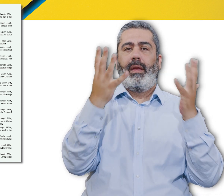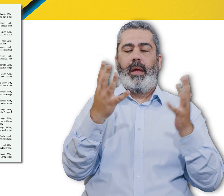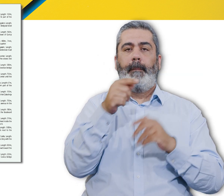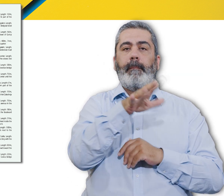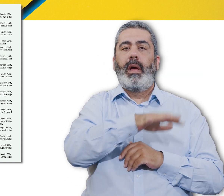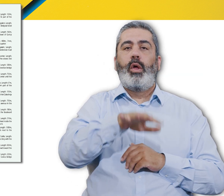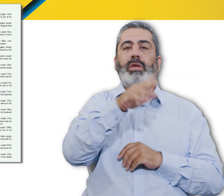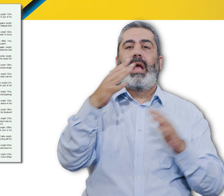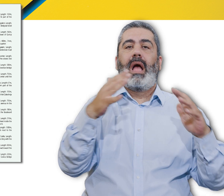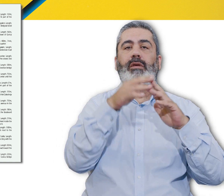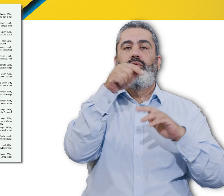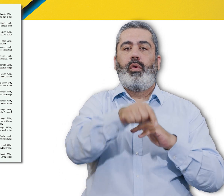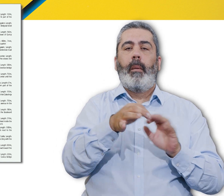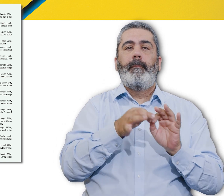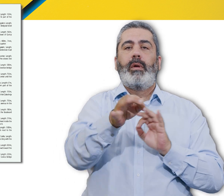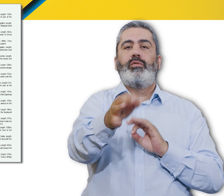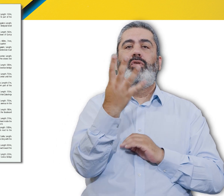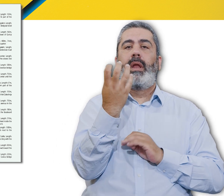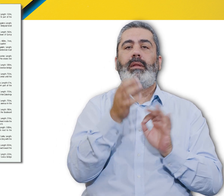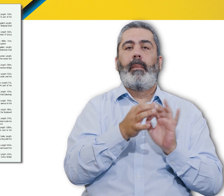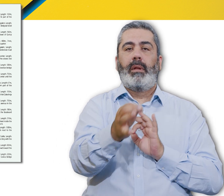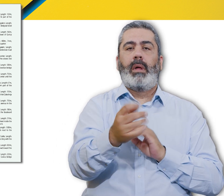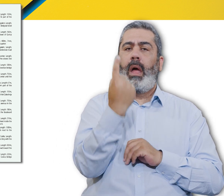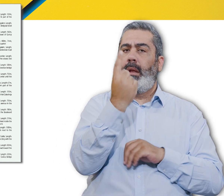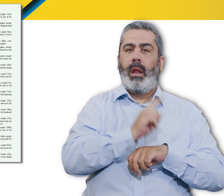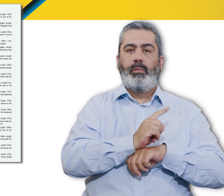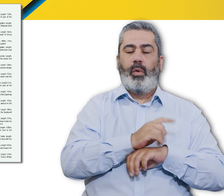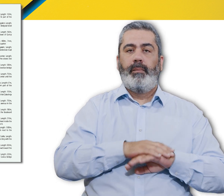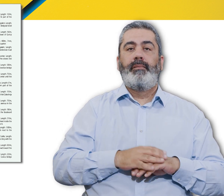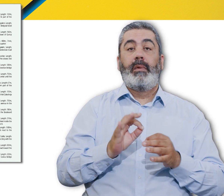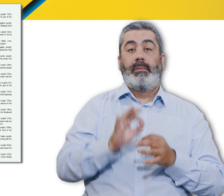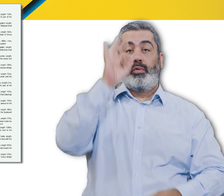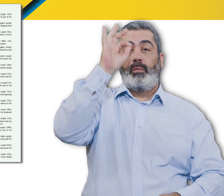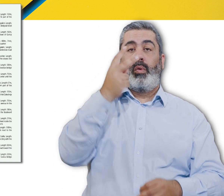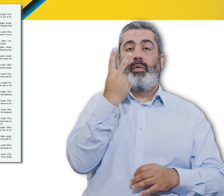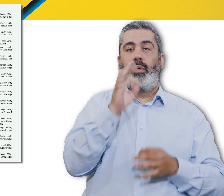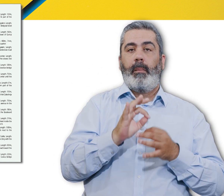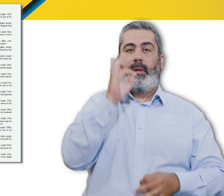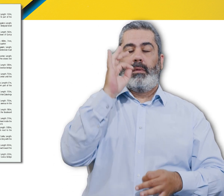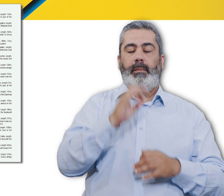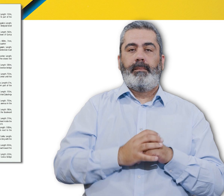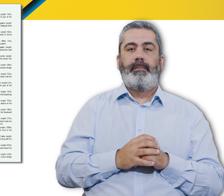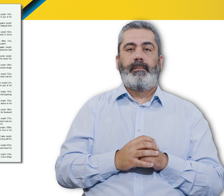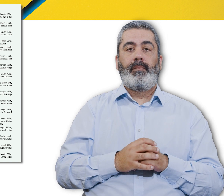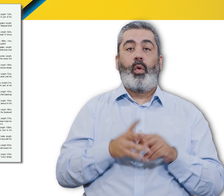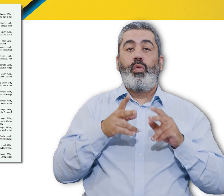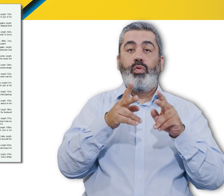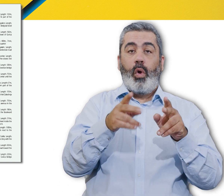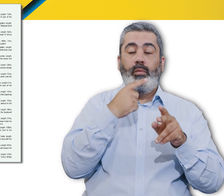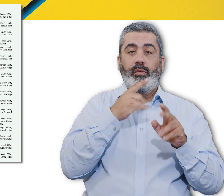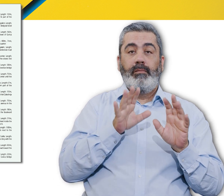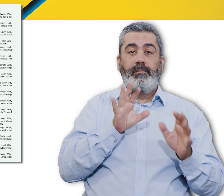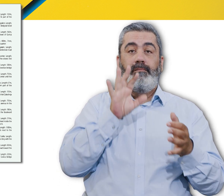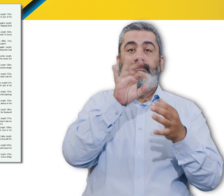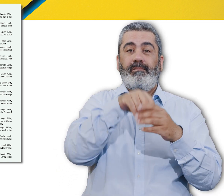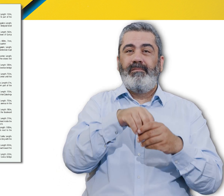Alley number 219, area, Castle, length, 40 m, 1 min, elevation, 2 m.